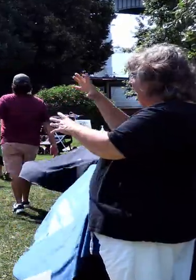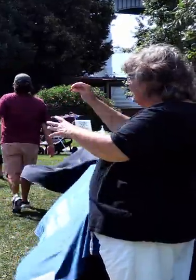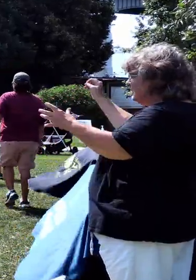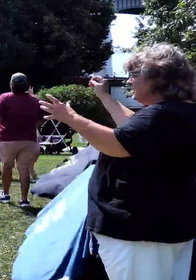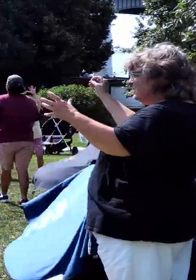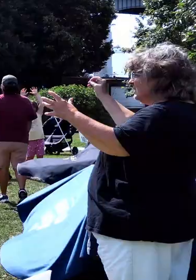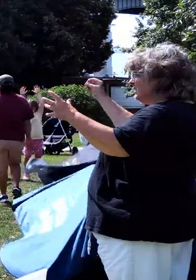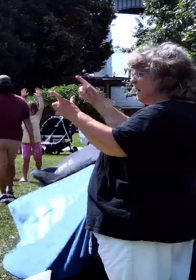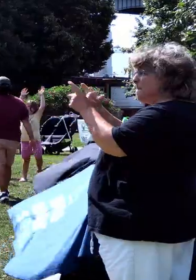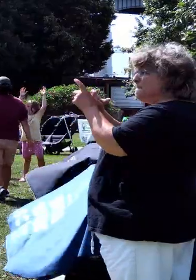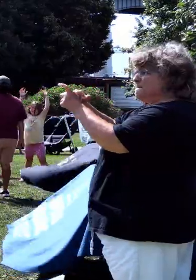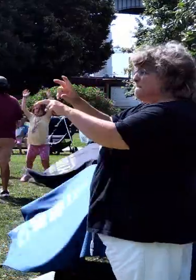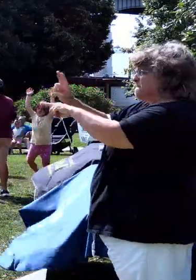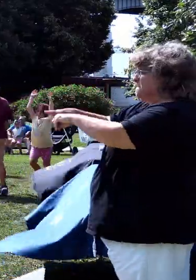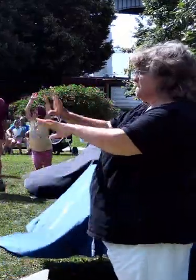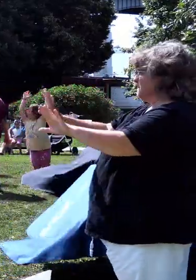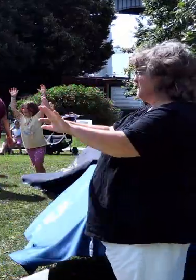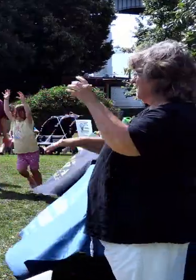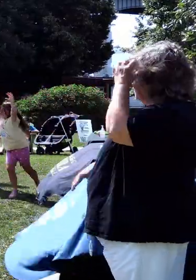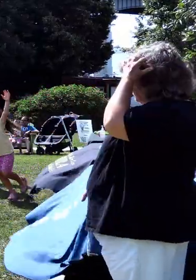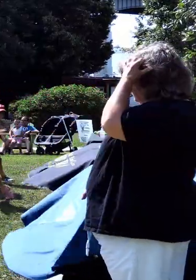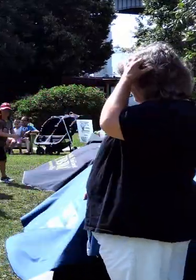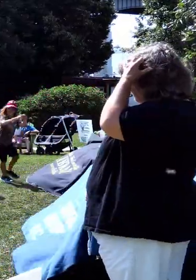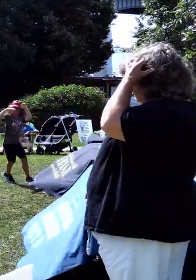And run back to your spot.